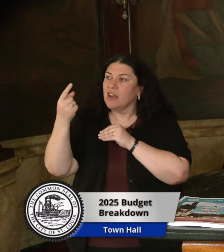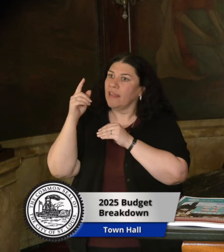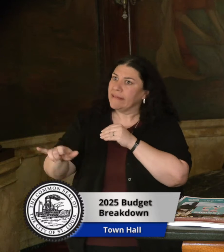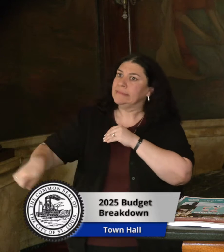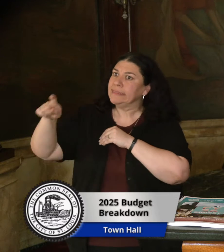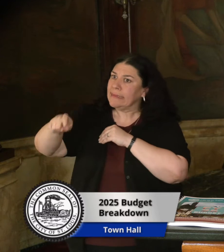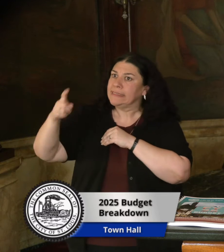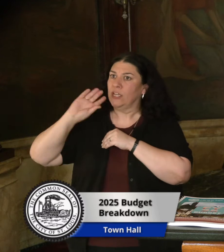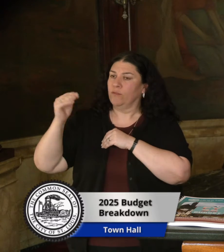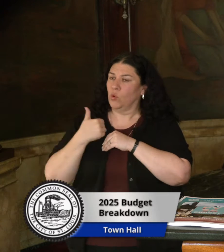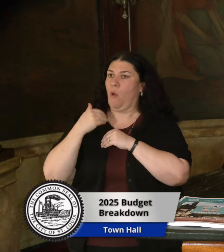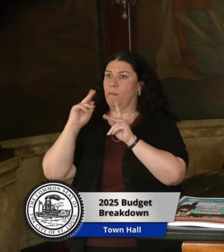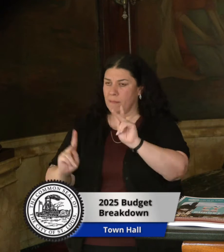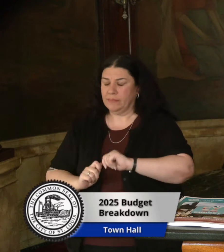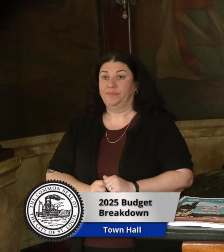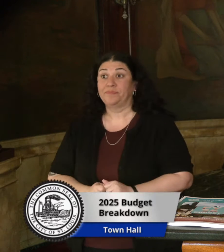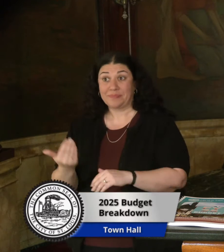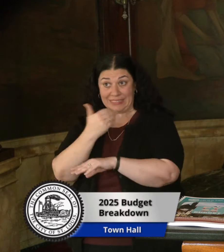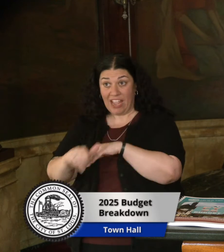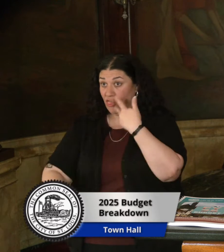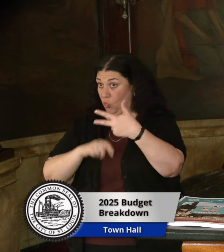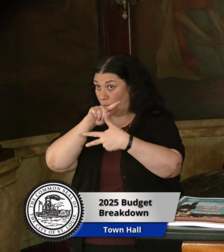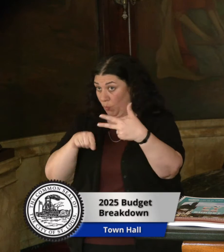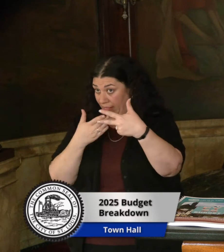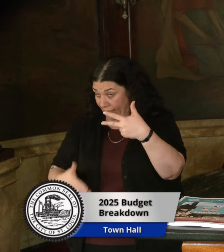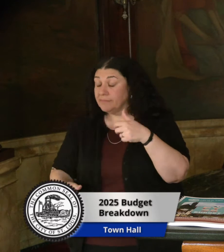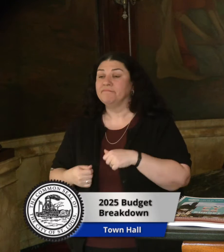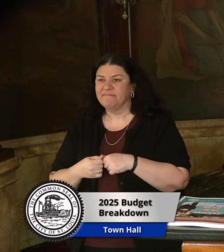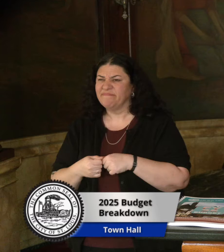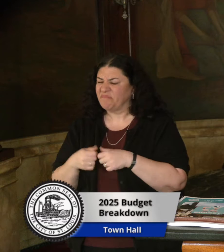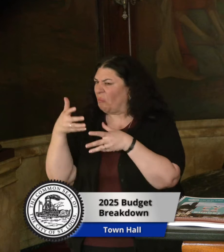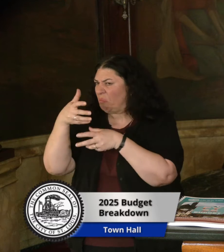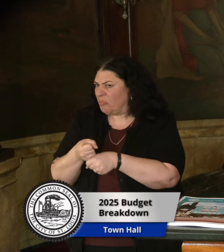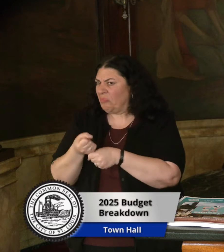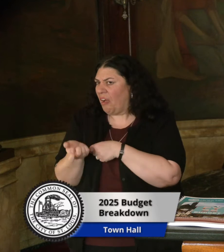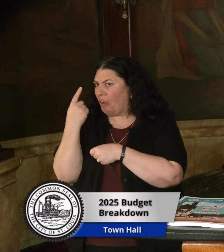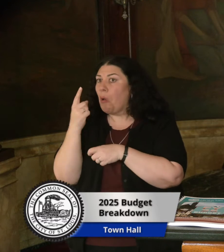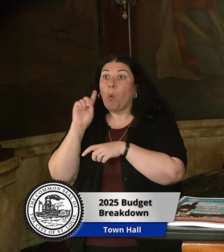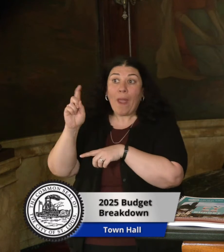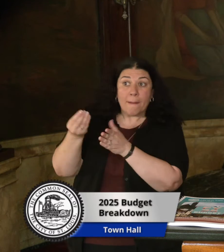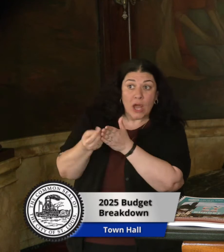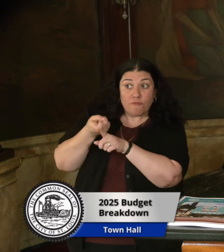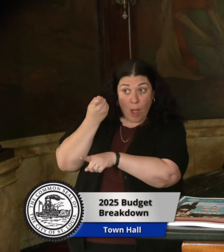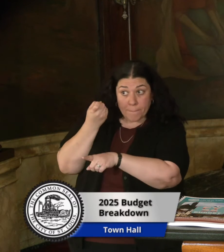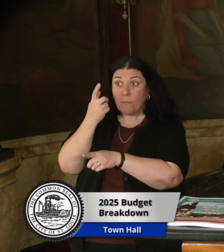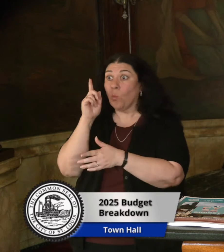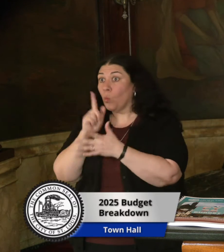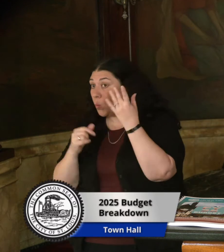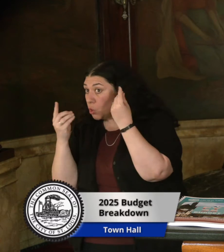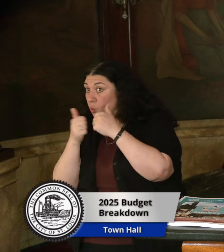in mind, tonight we're going to do 3 things. 1, I'll give you a brief overview of where the money comes from and where it